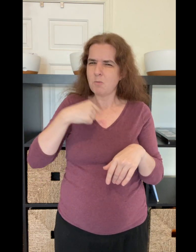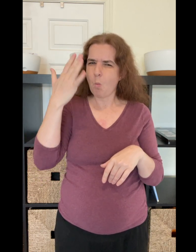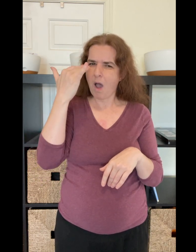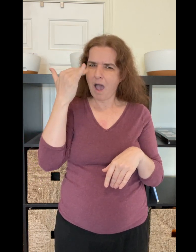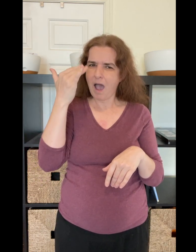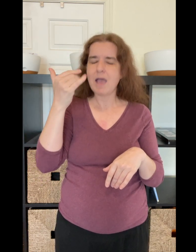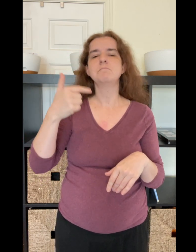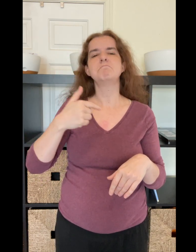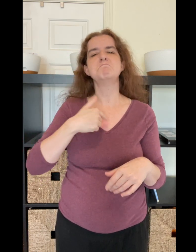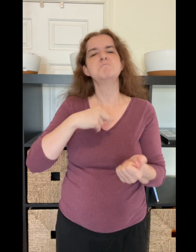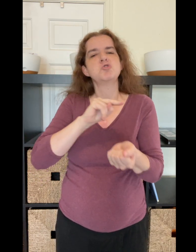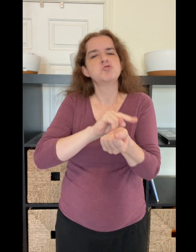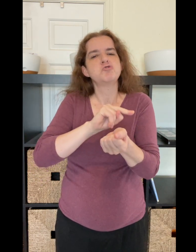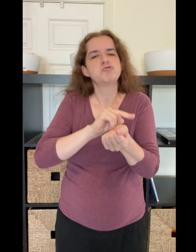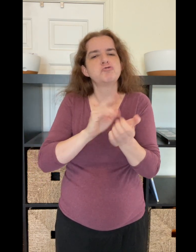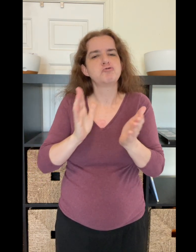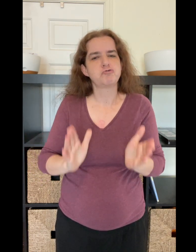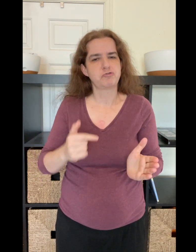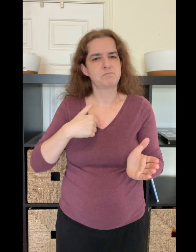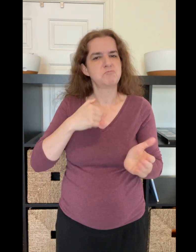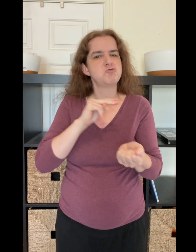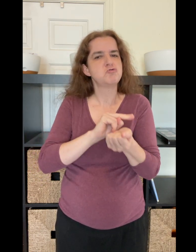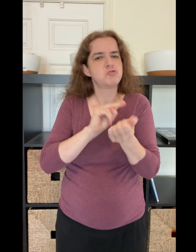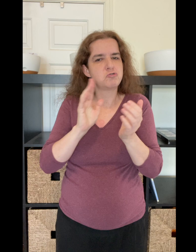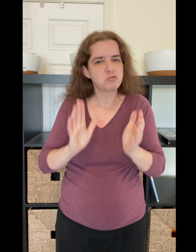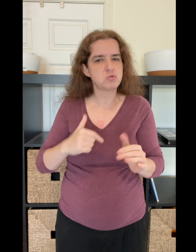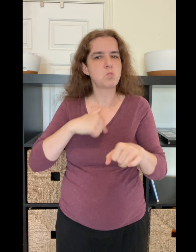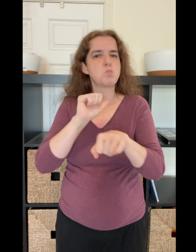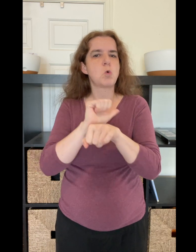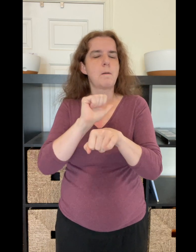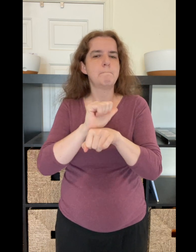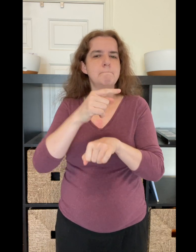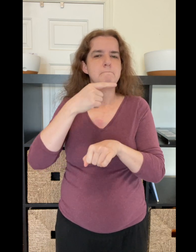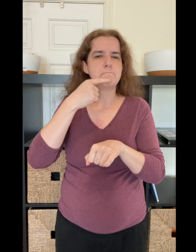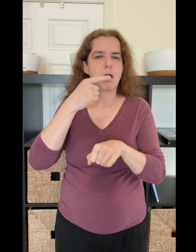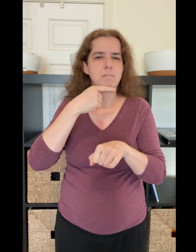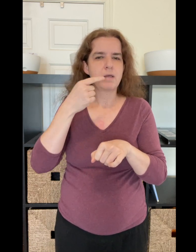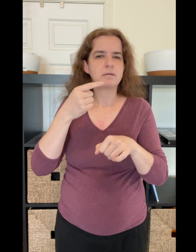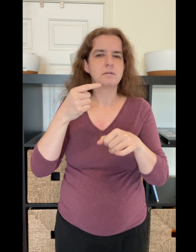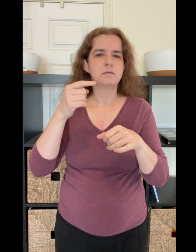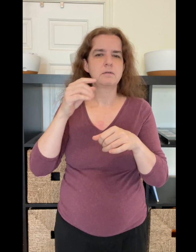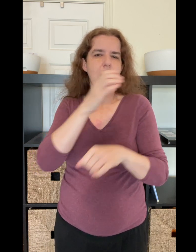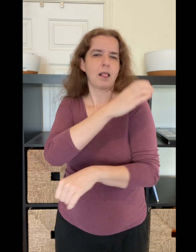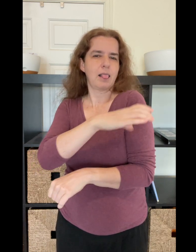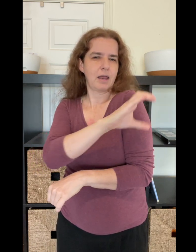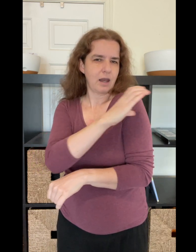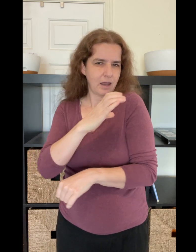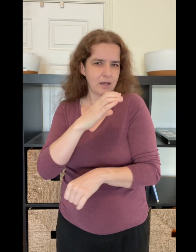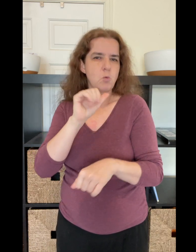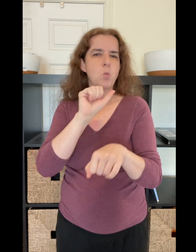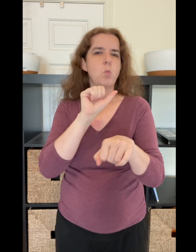That's important for me. Why is that important for me? Because I'm a nurse. I'm a nurse and I work in a public